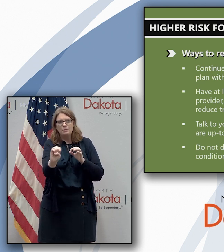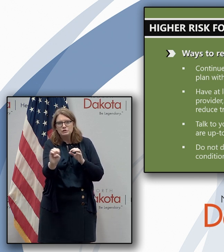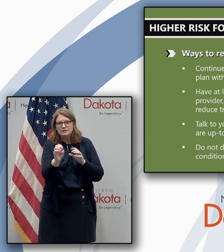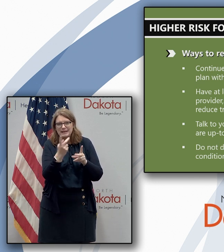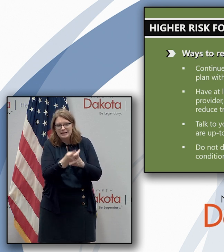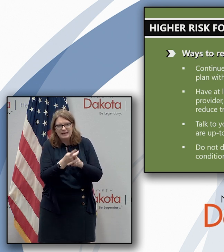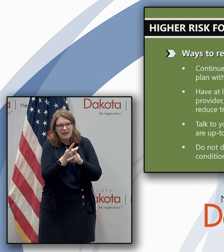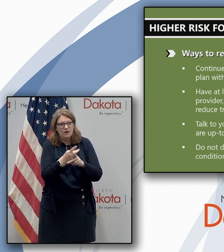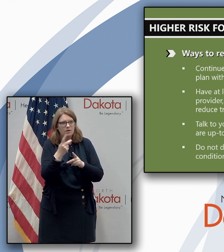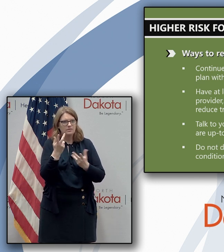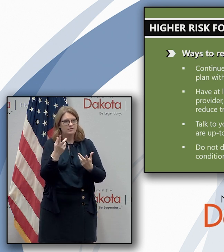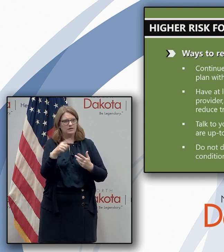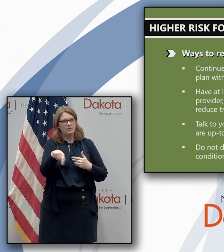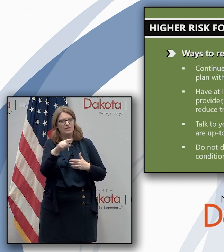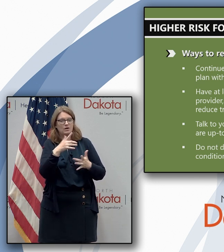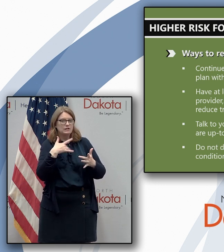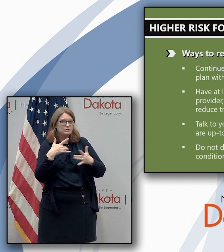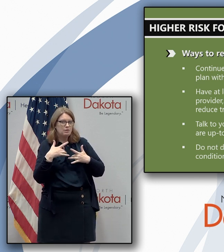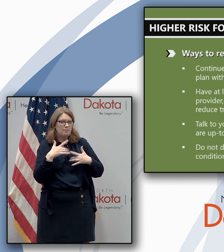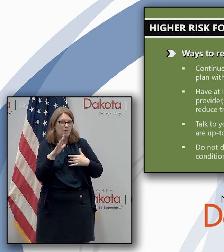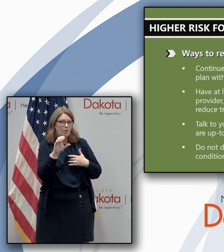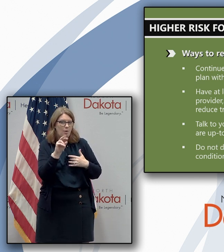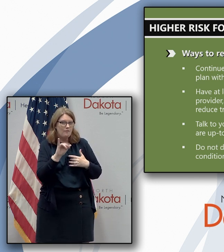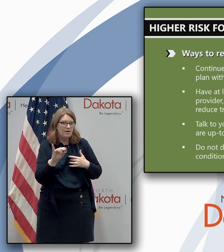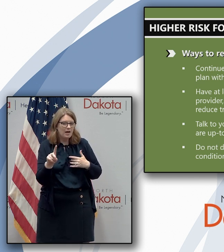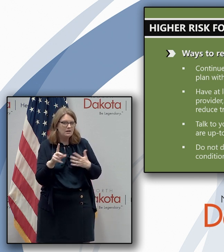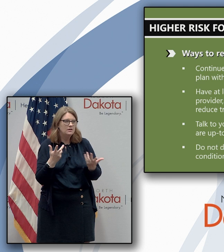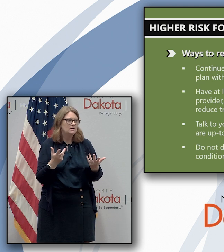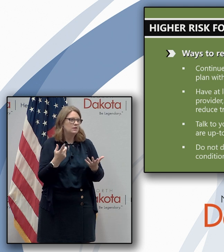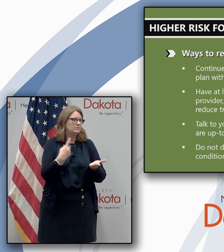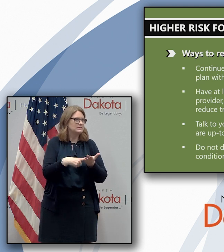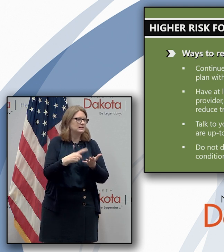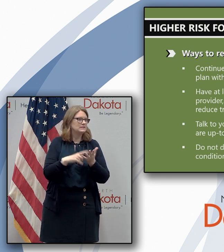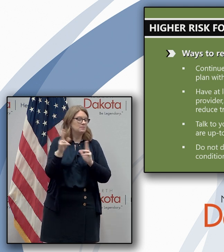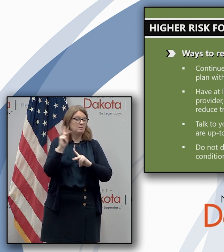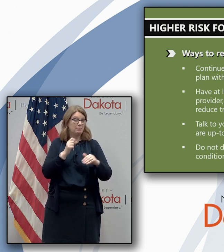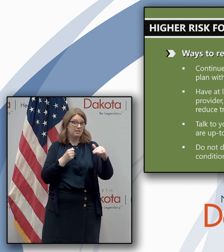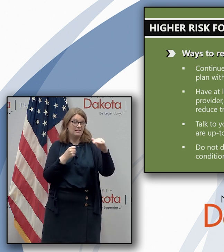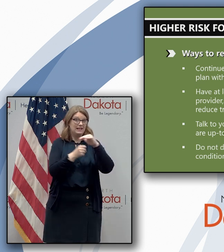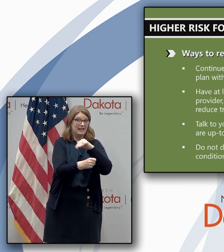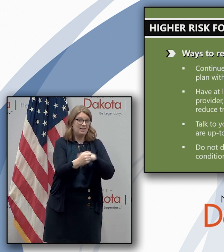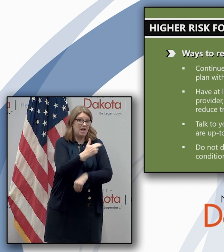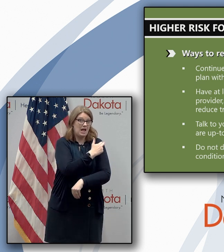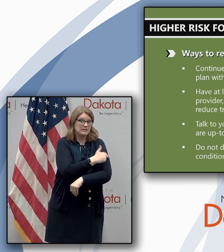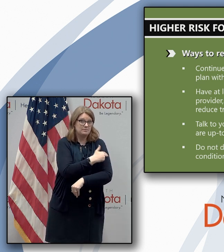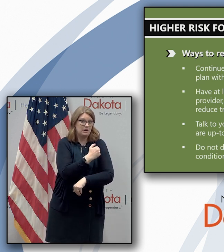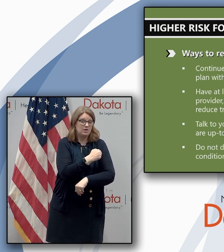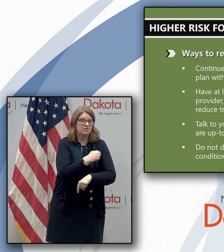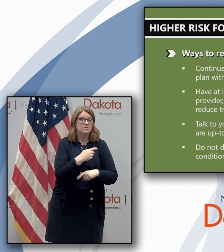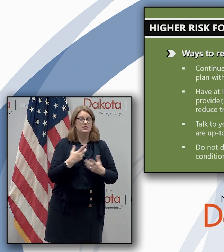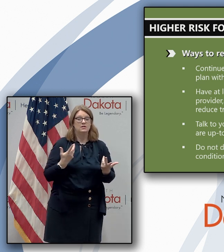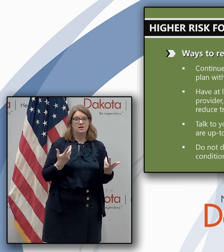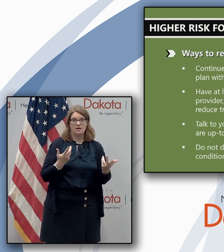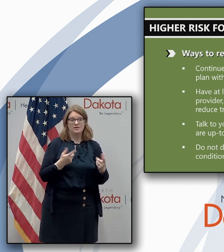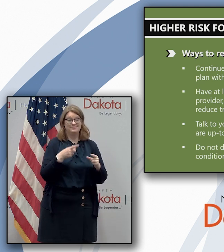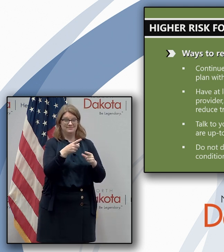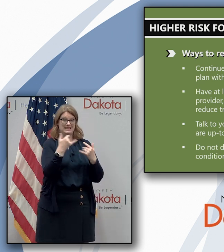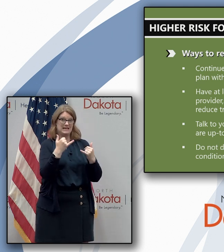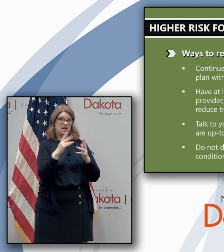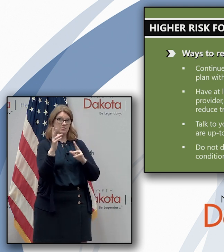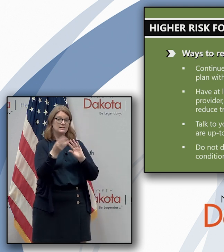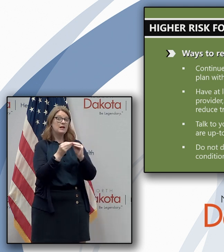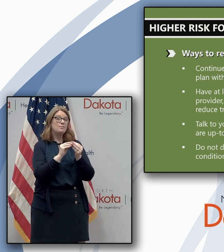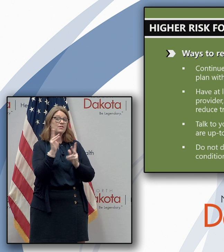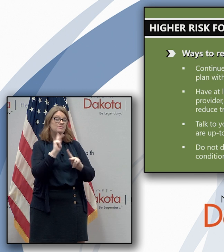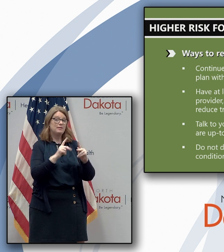their concern about COVID. But again, when we talk about hospitalizations, we're down now on hospitalizations